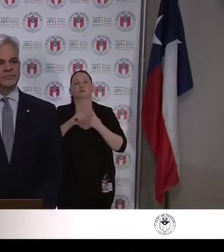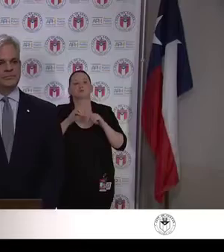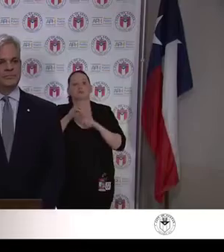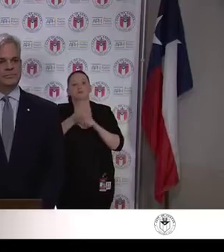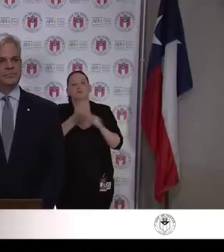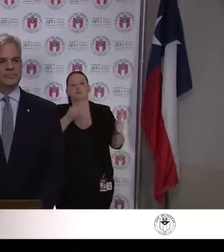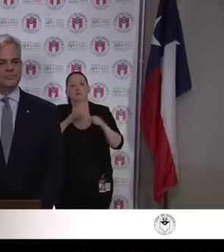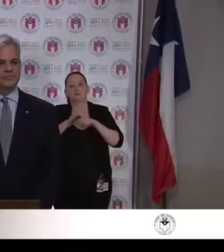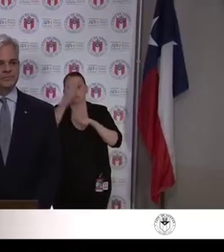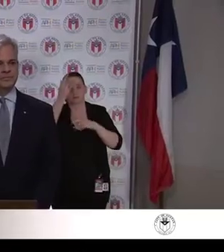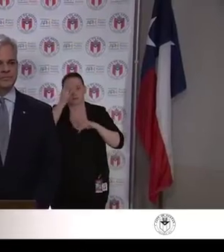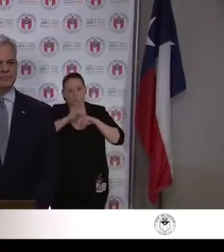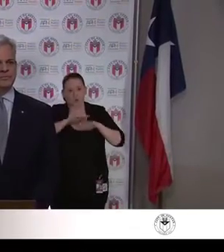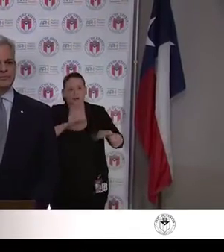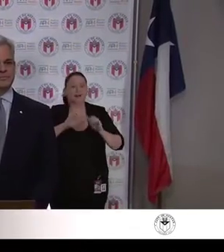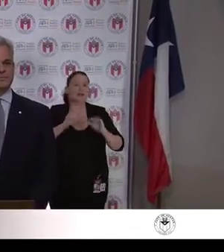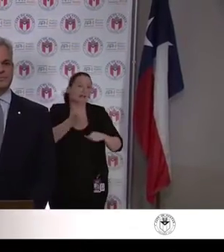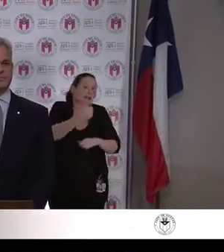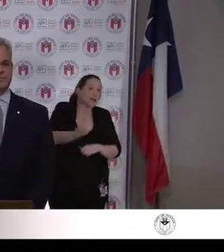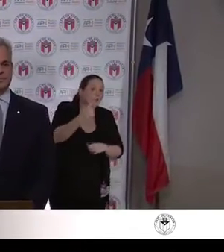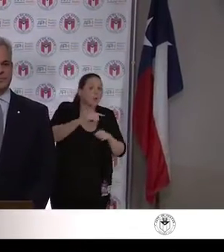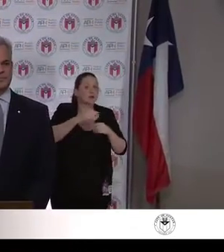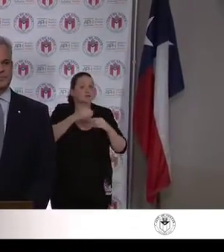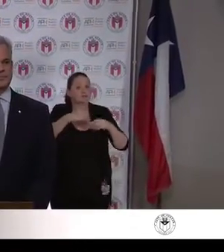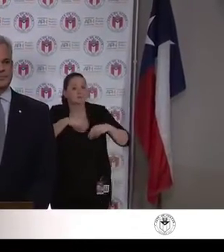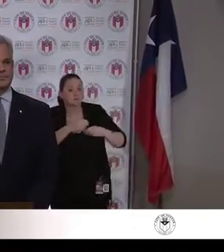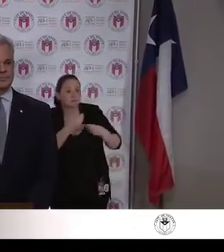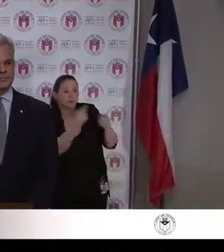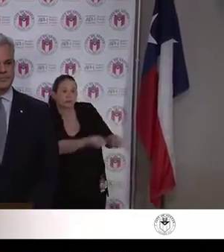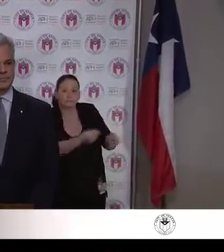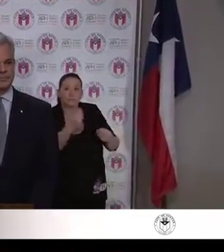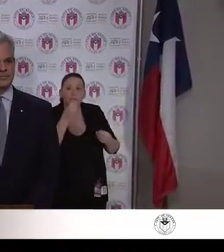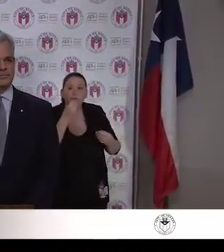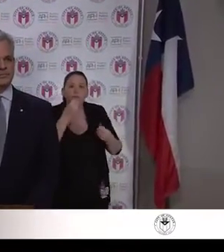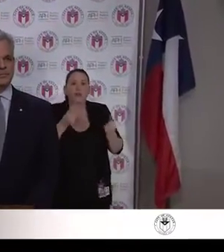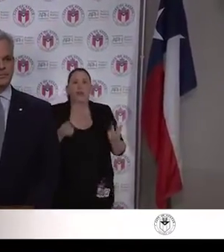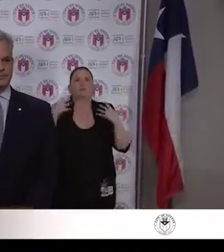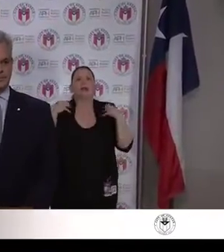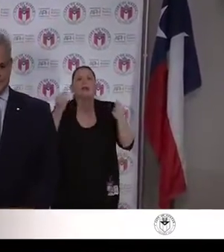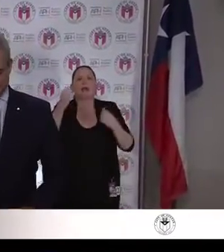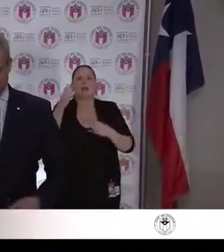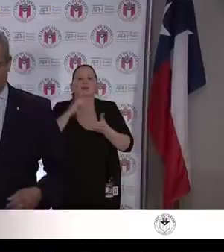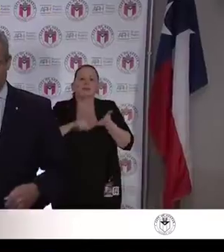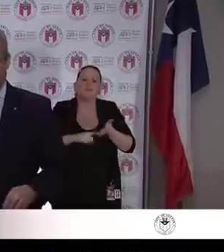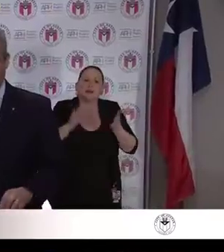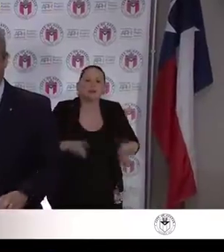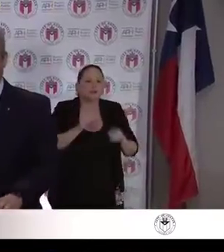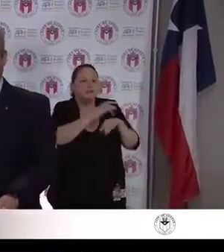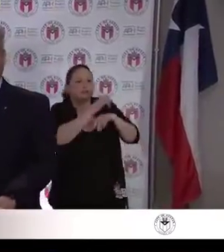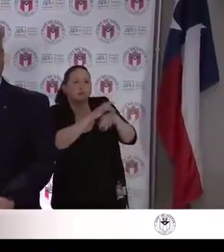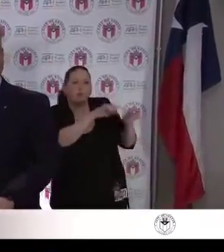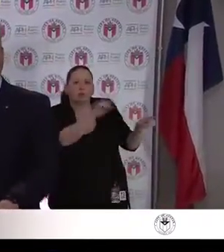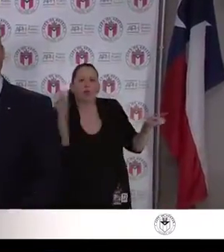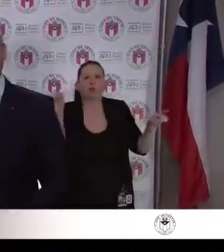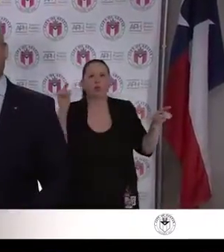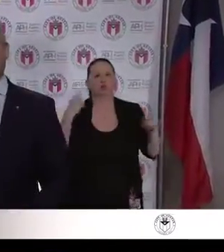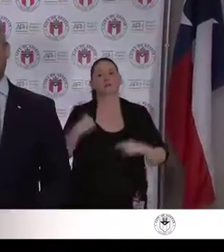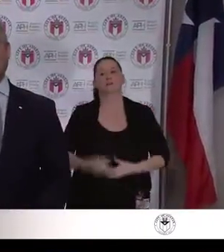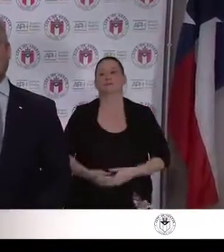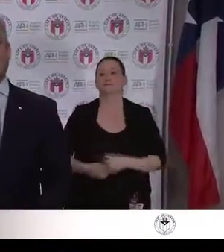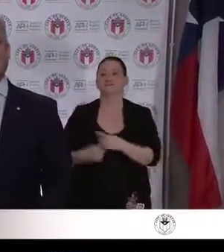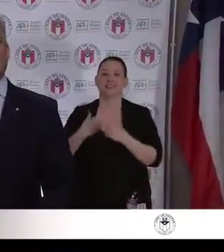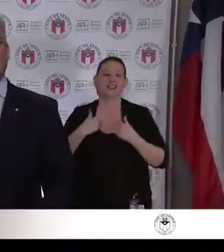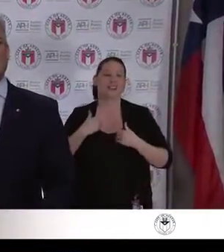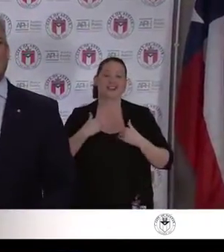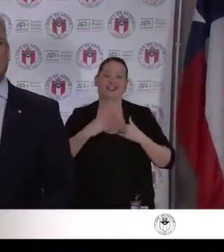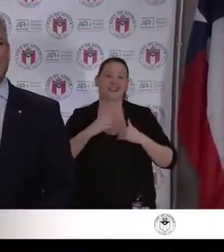virus? Can anyone deliver food? How many health inspectors might be out there? You get the line of questioning. I do, and we don't have